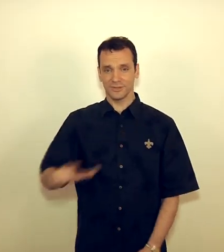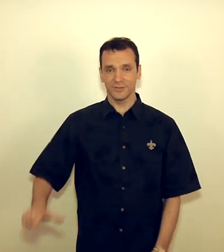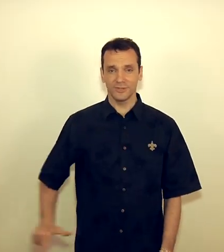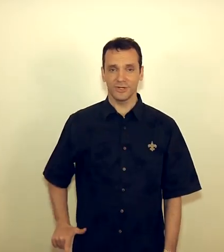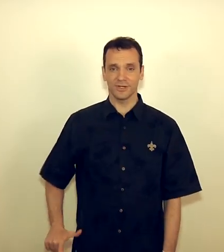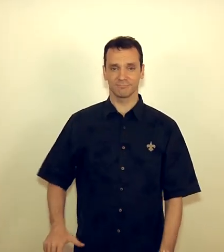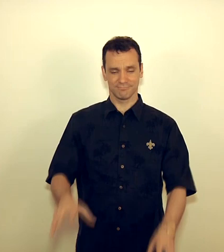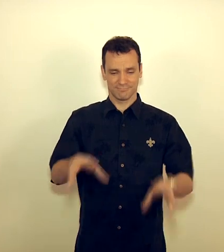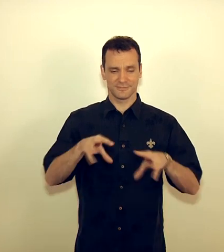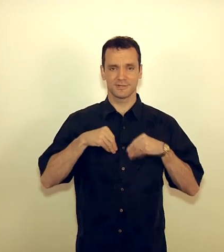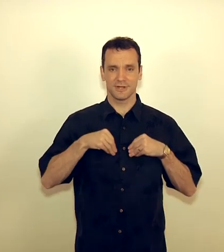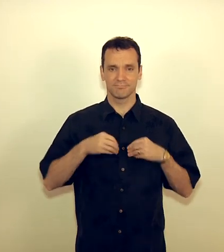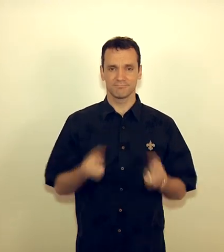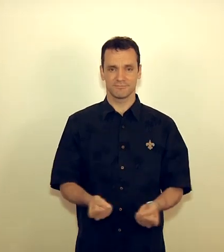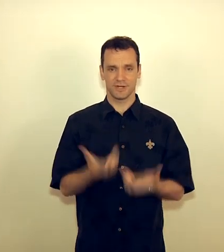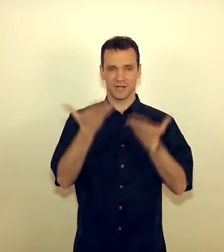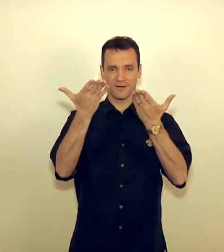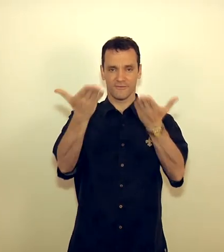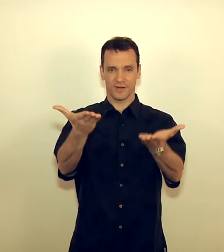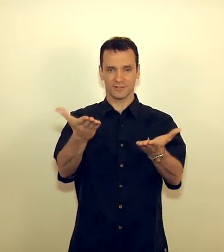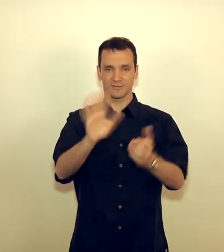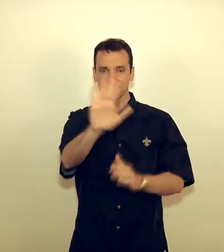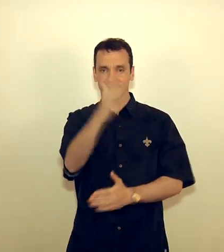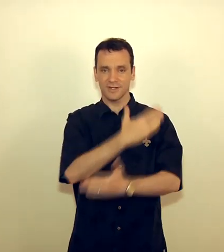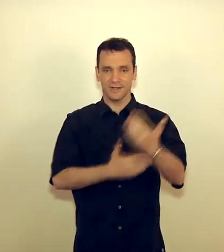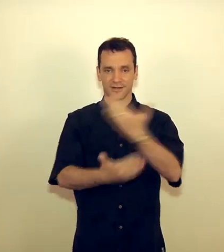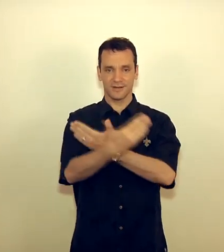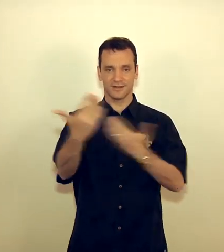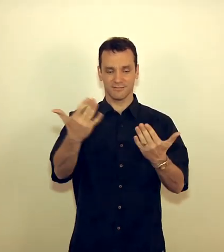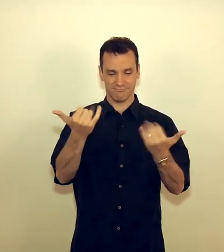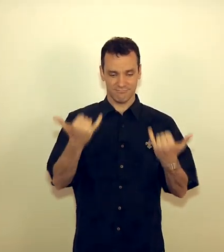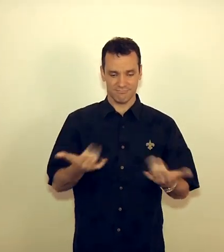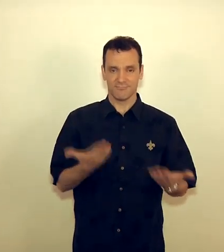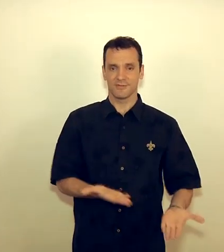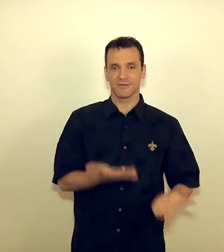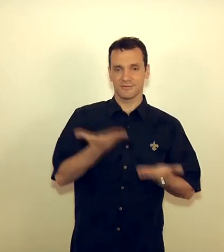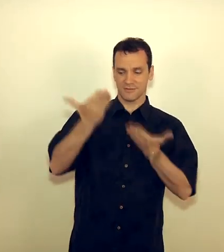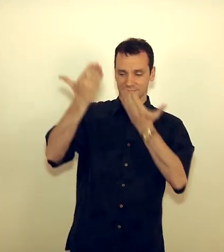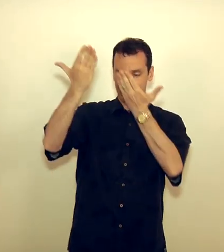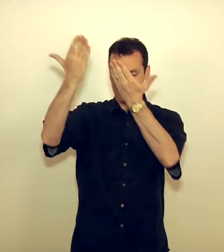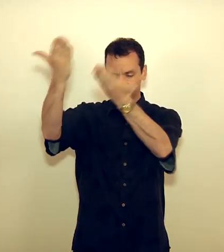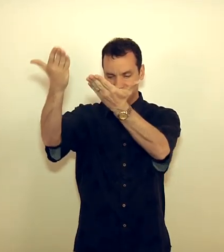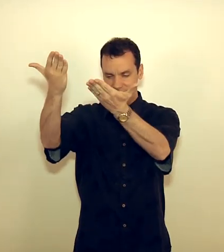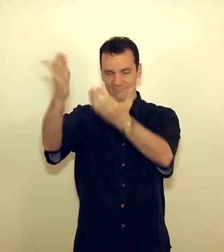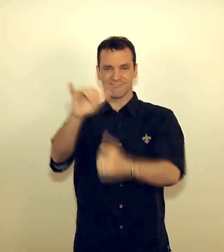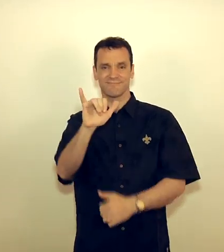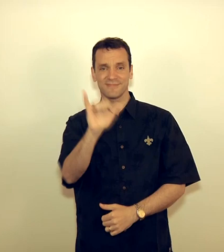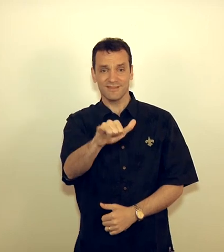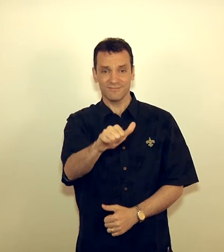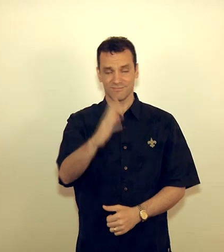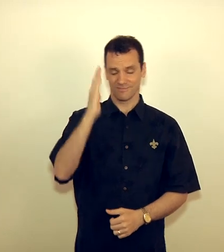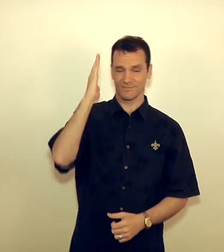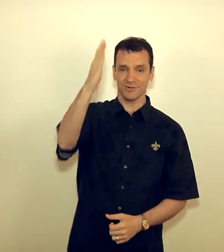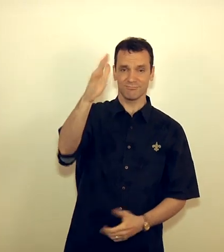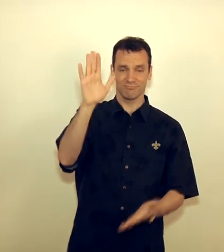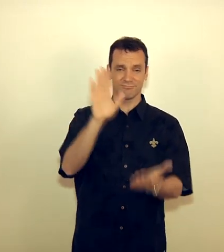May the Lord accept the sacrifice at your hands for the praise and glory of his